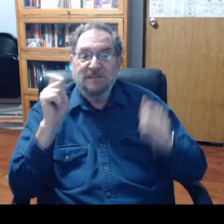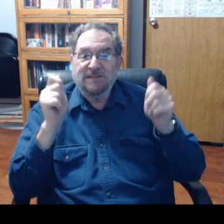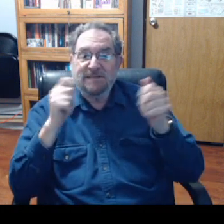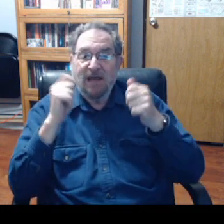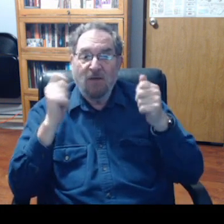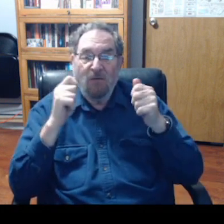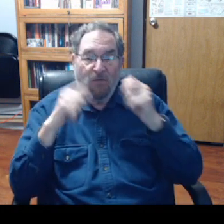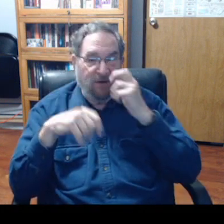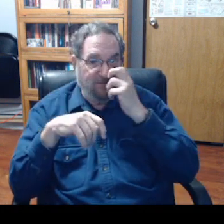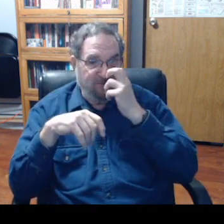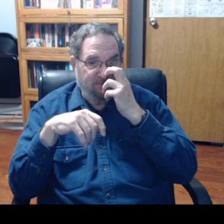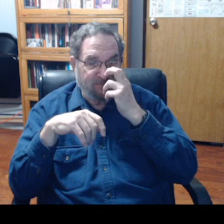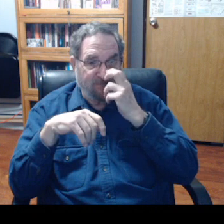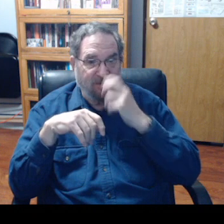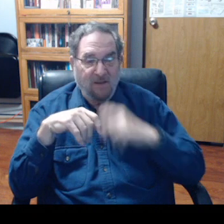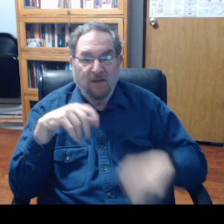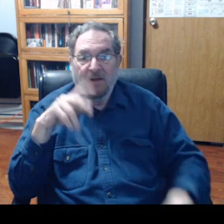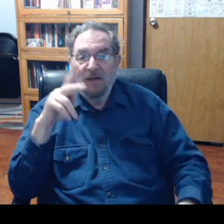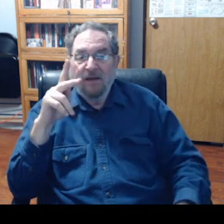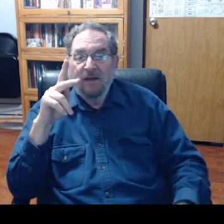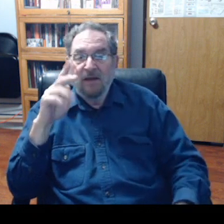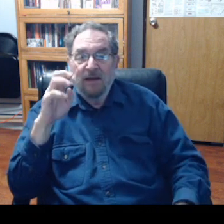Kedushim ceremony.